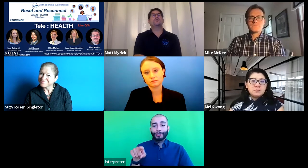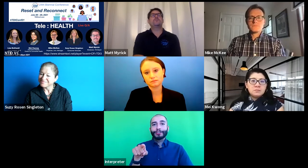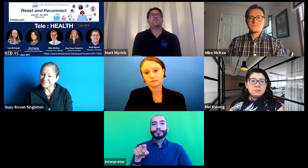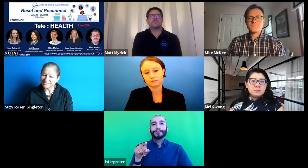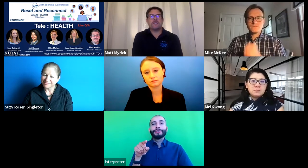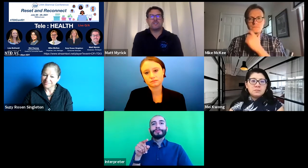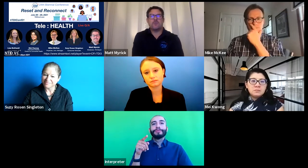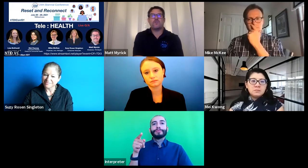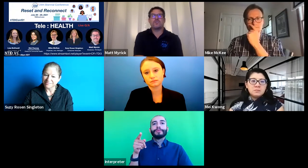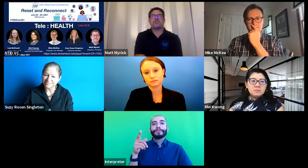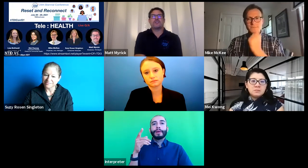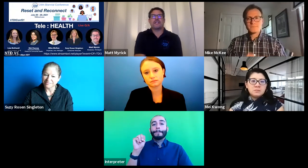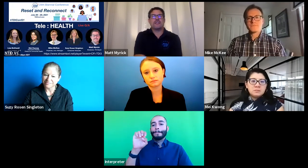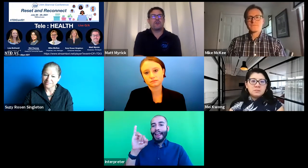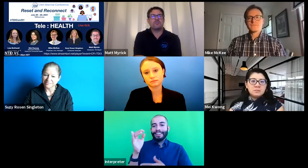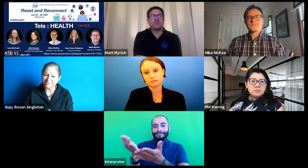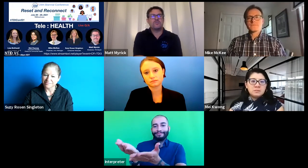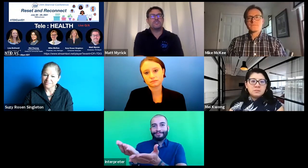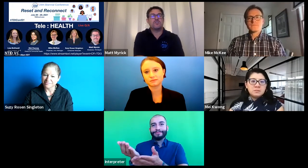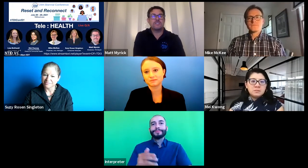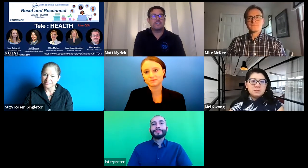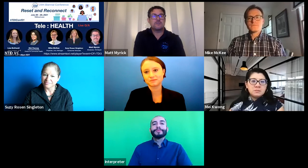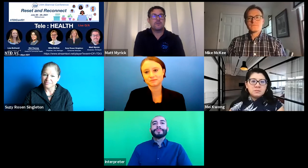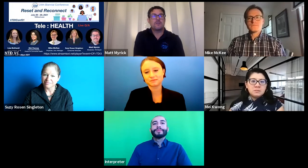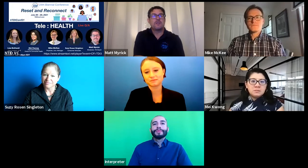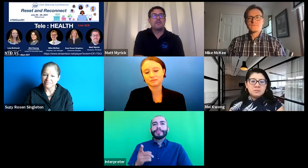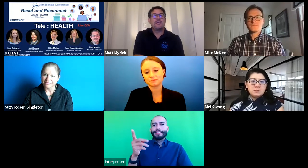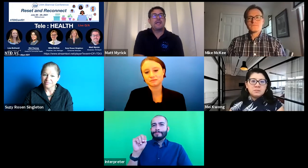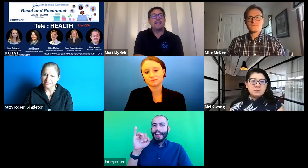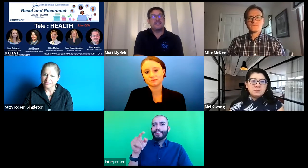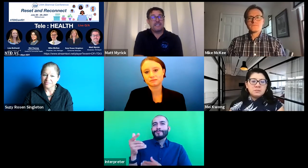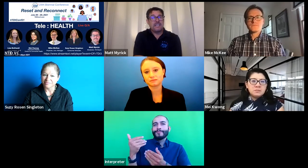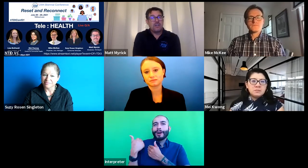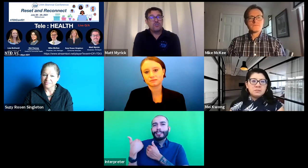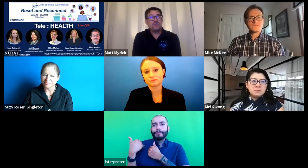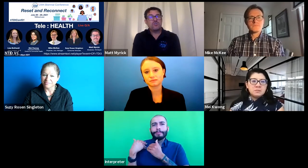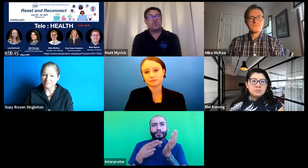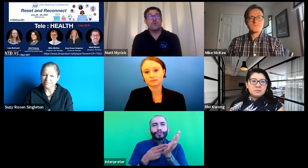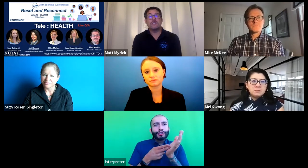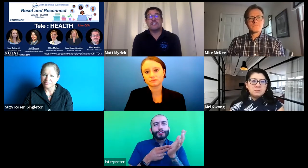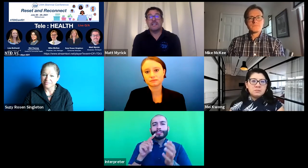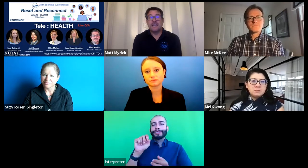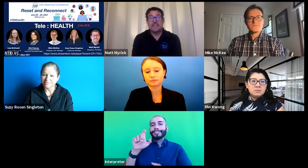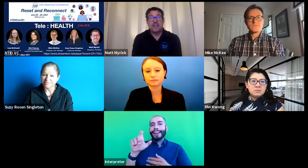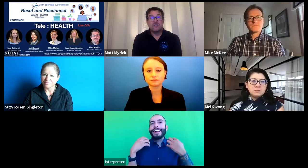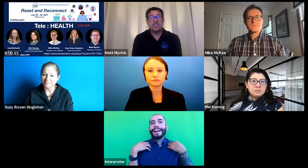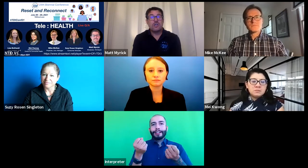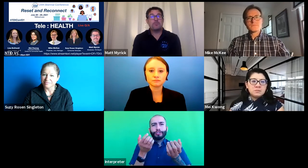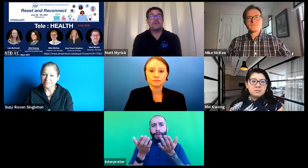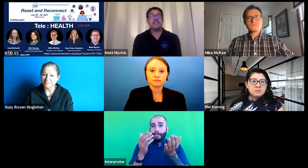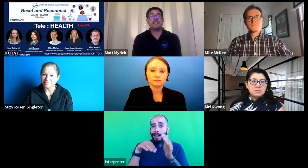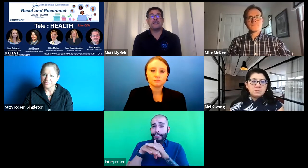who should be responsible for ensuring that telehealth services are accessible? And is it doctors, or is it the